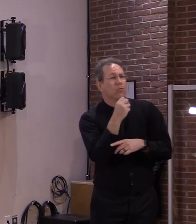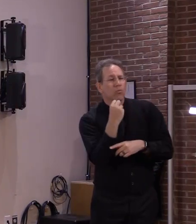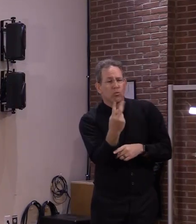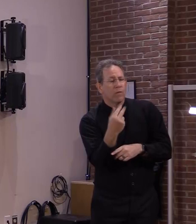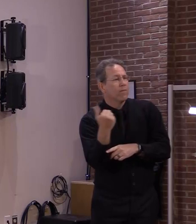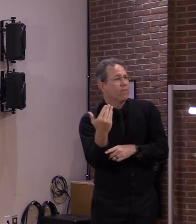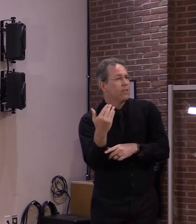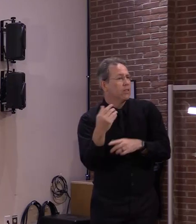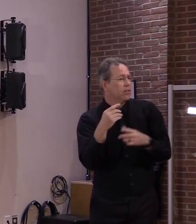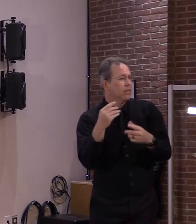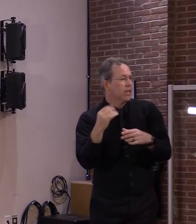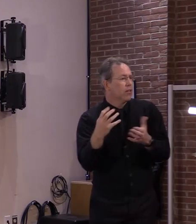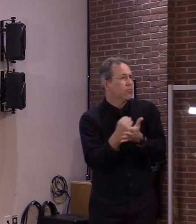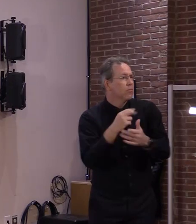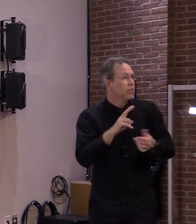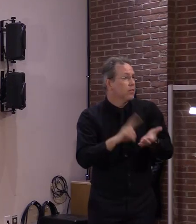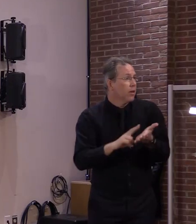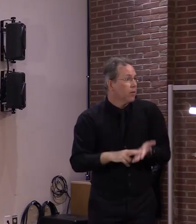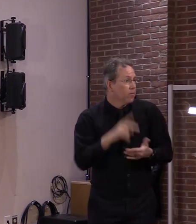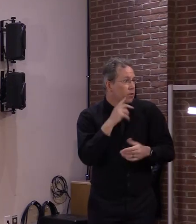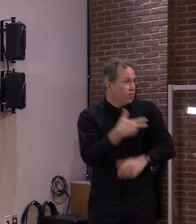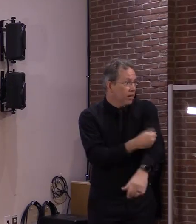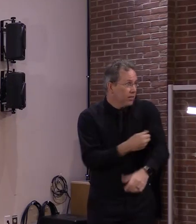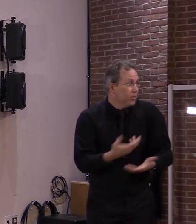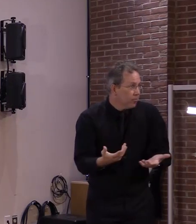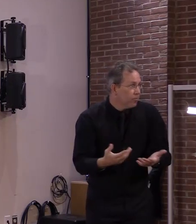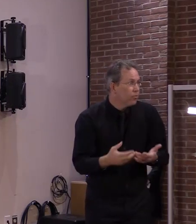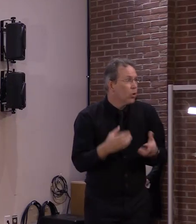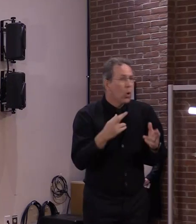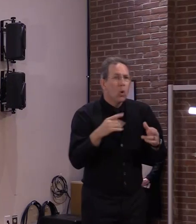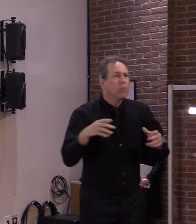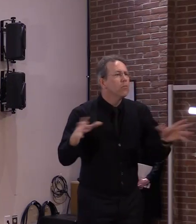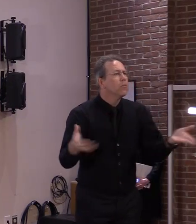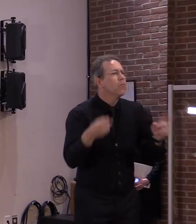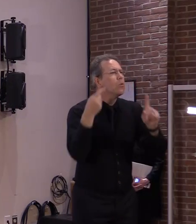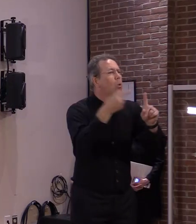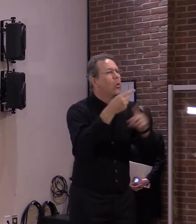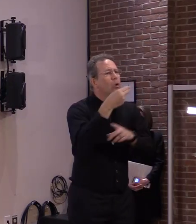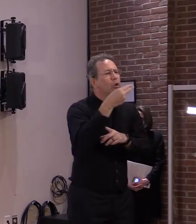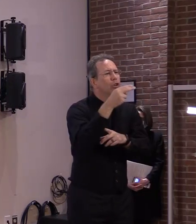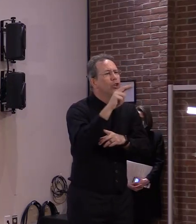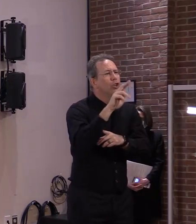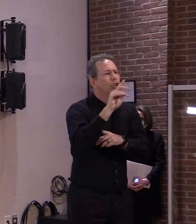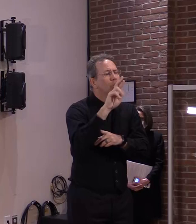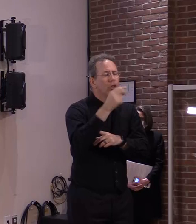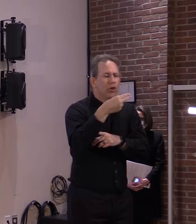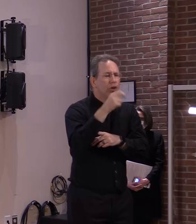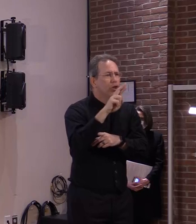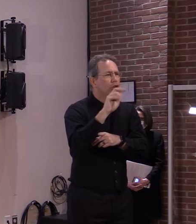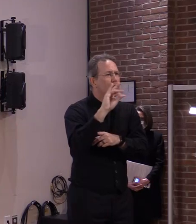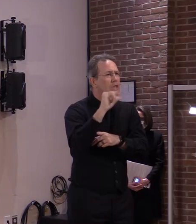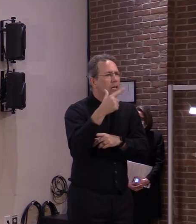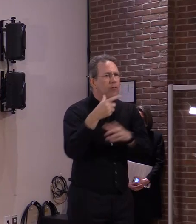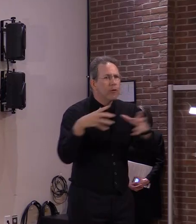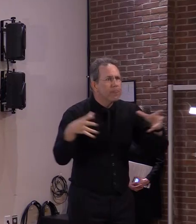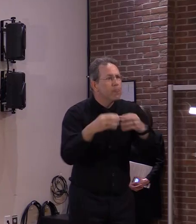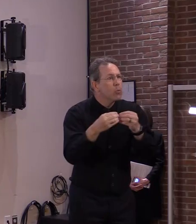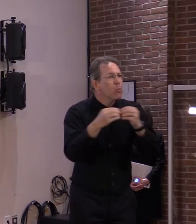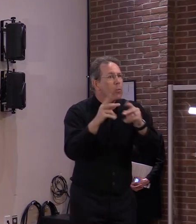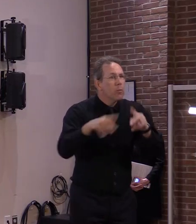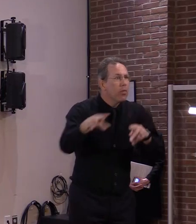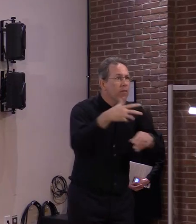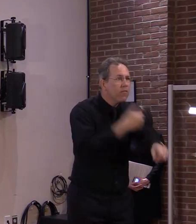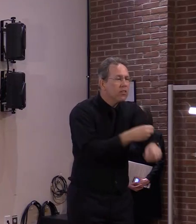community immunity faster, but also get these adolescents protected before school begins in the fall.